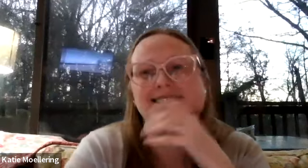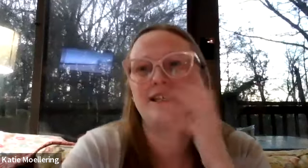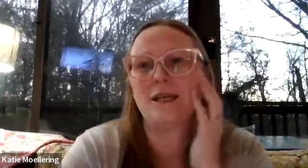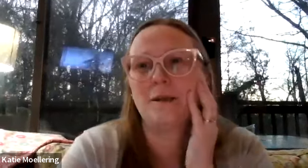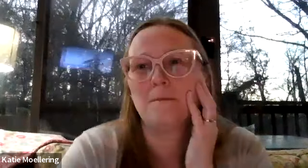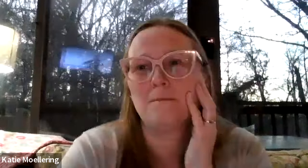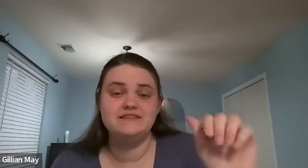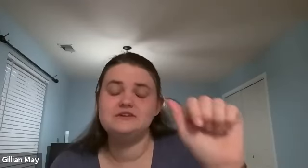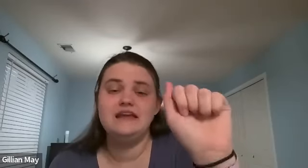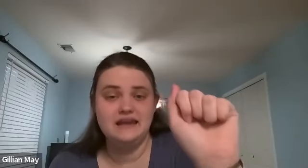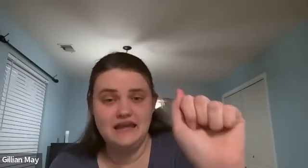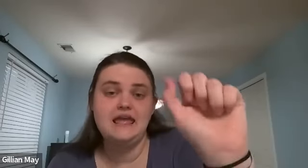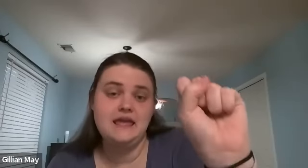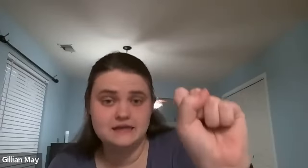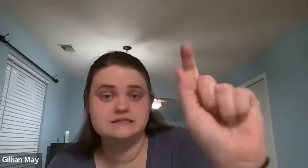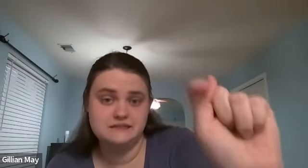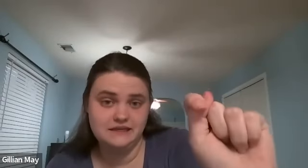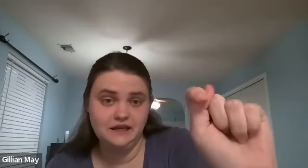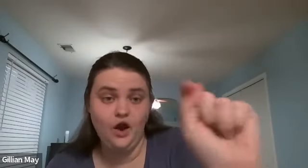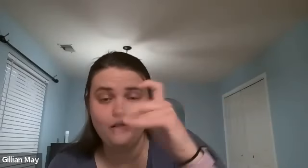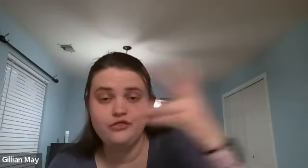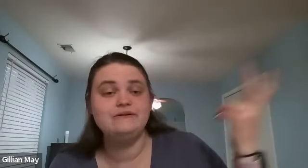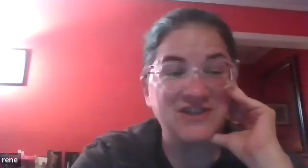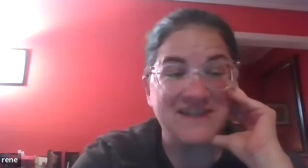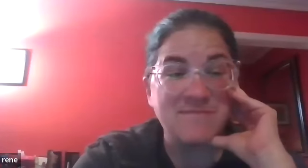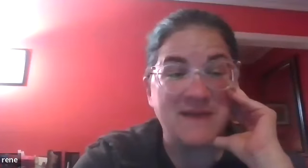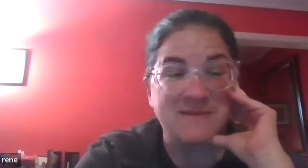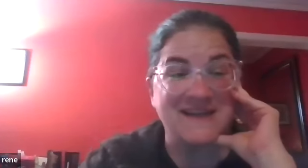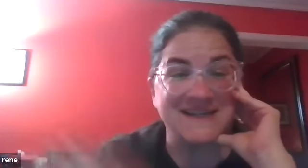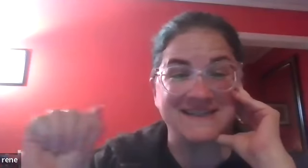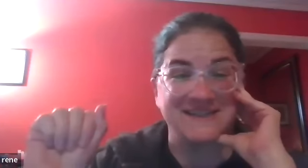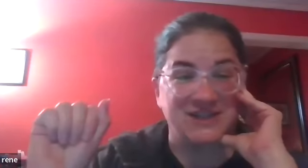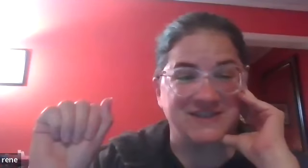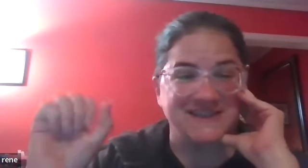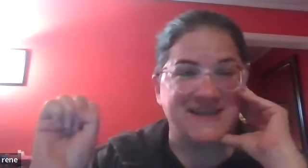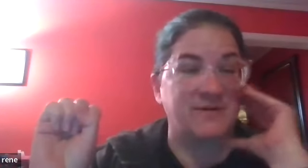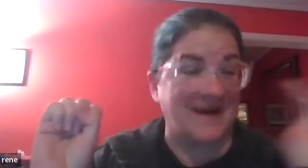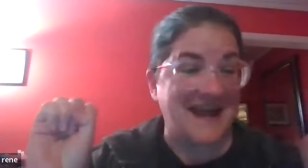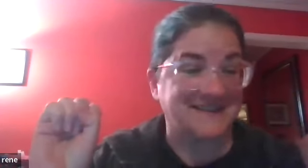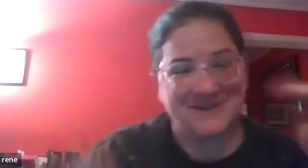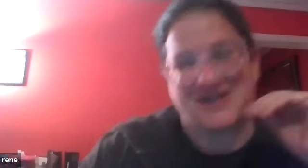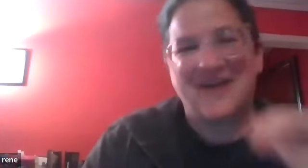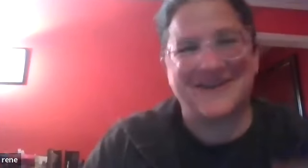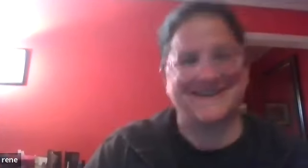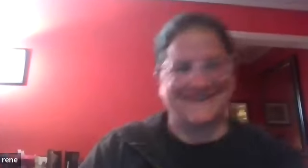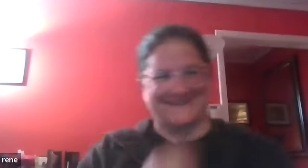gave you guys a word that literally had A-S-T, all three Actually, right that next to maybe No, makes it does easier help. since they were right next to each other.